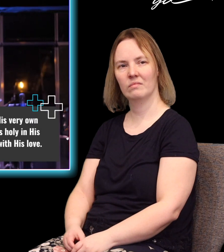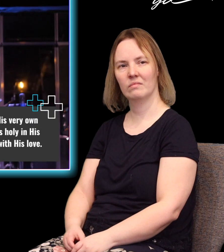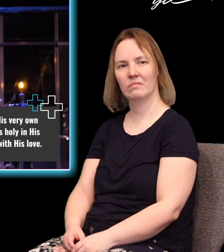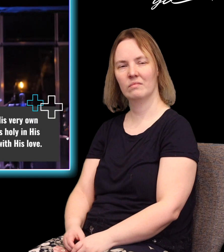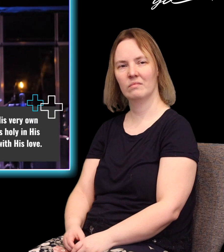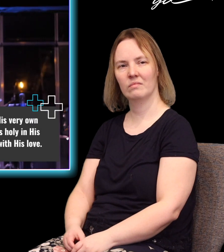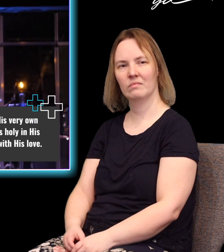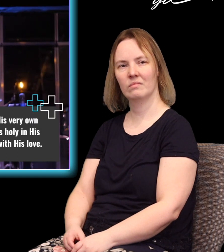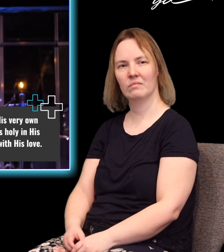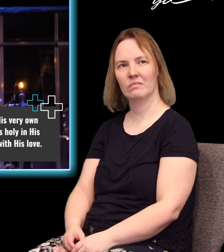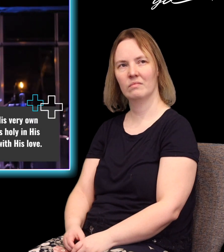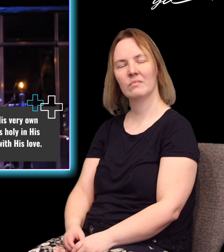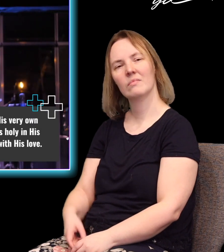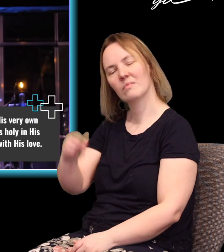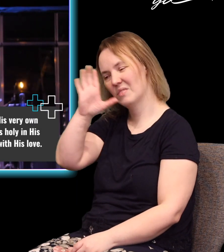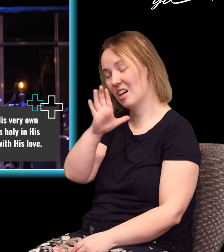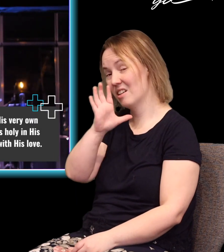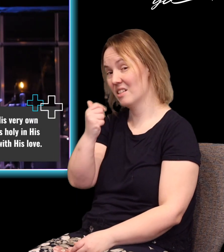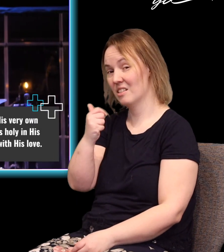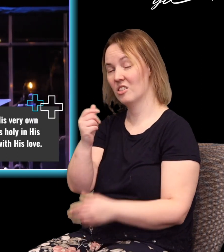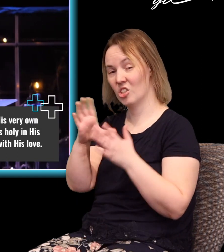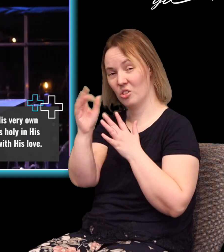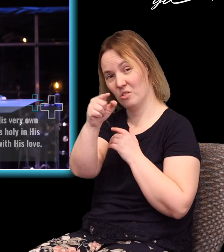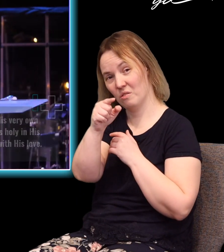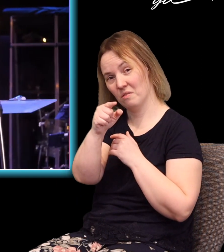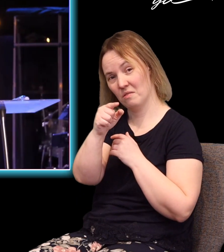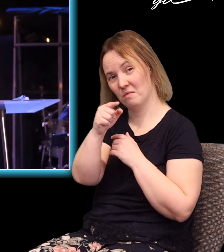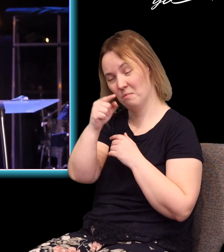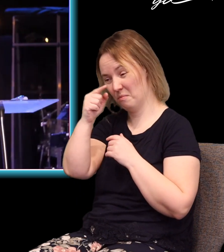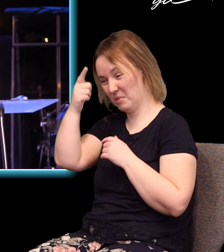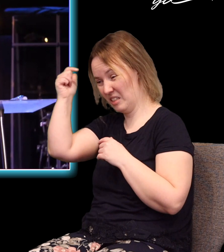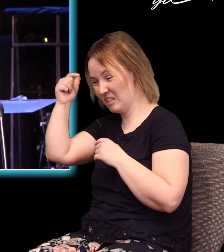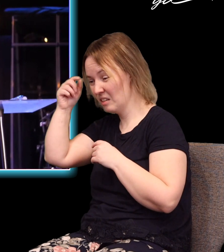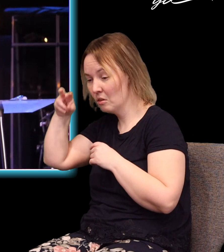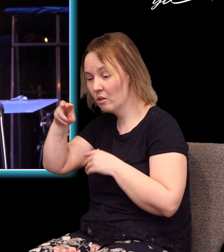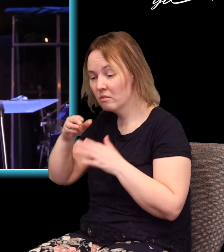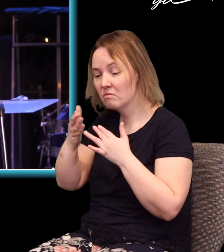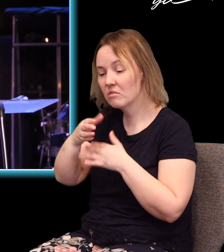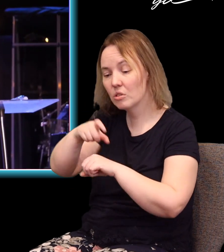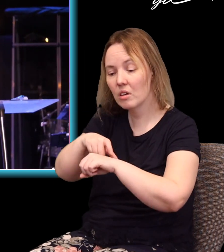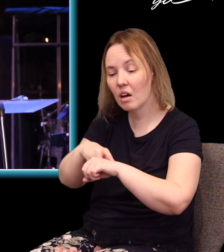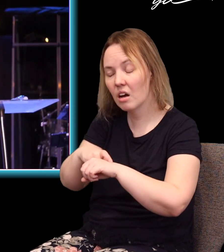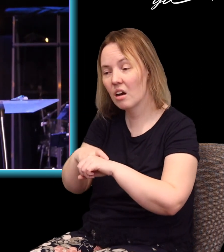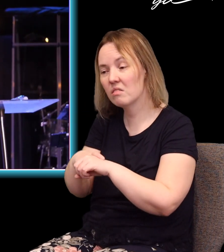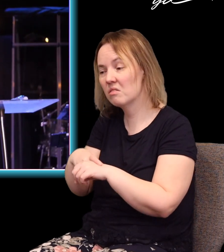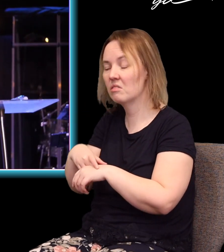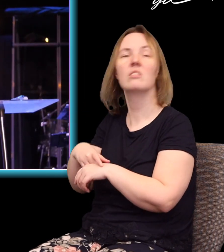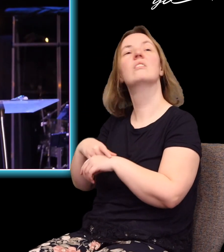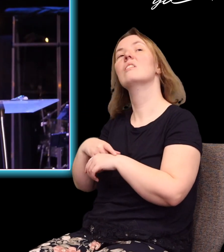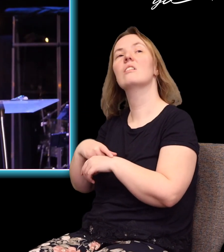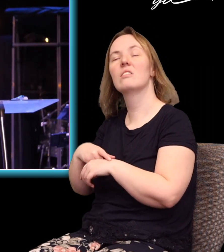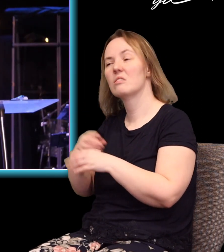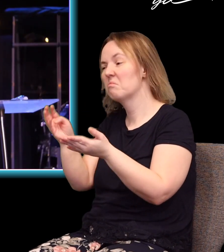love. You see, God didn't choose you because he looked down through time, through hundreds or